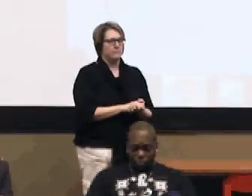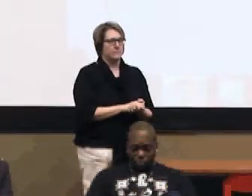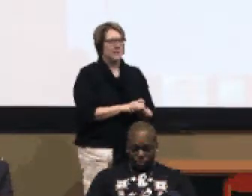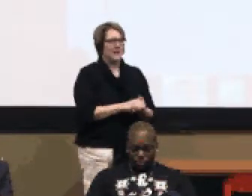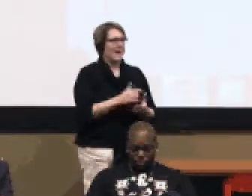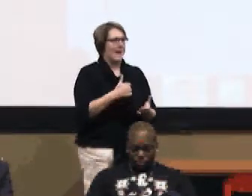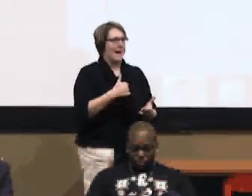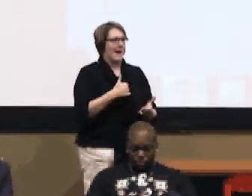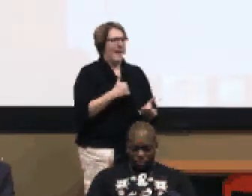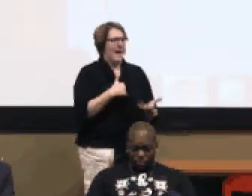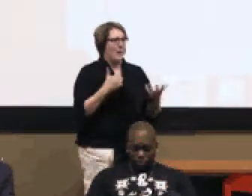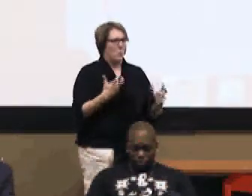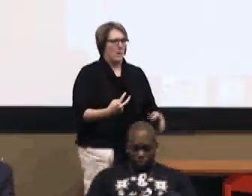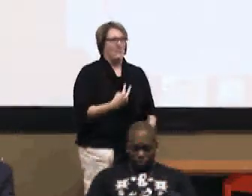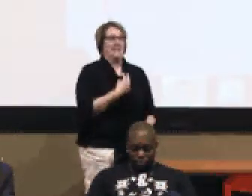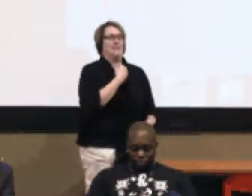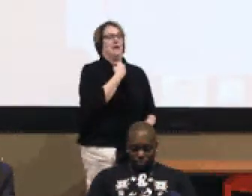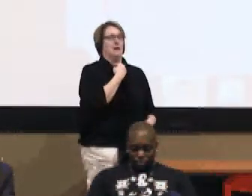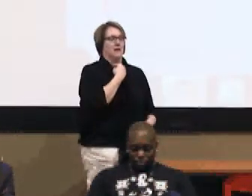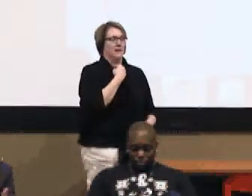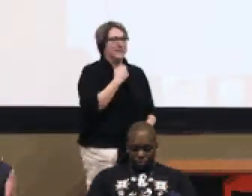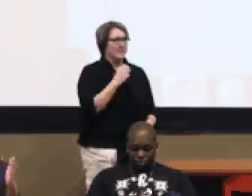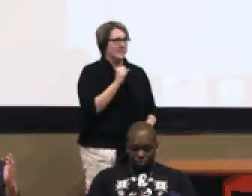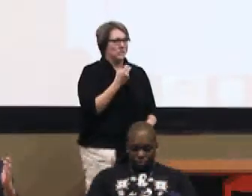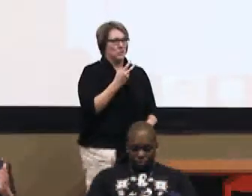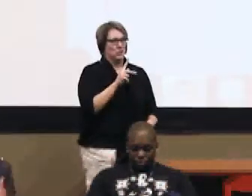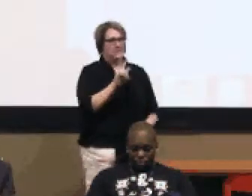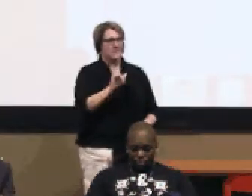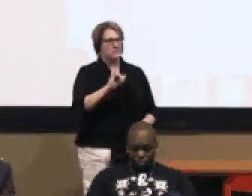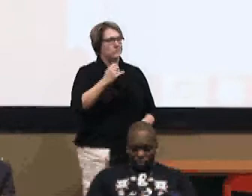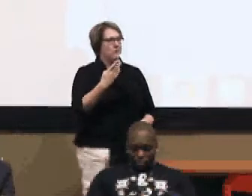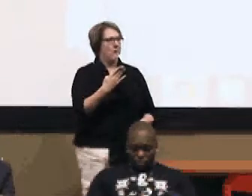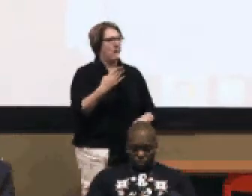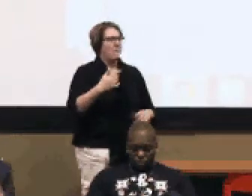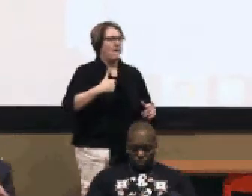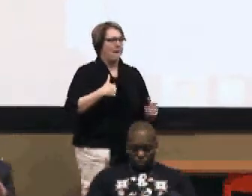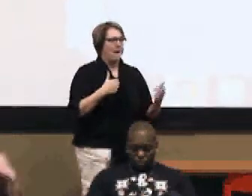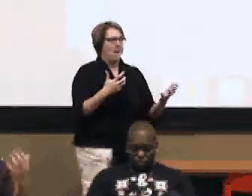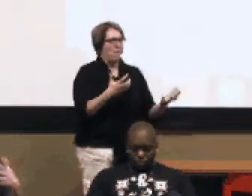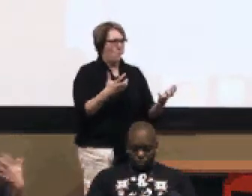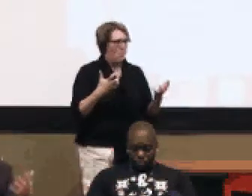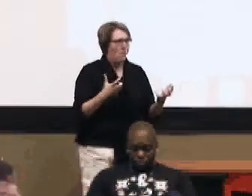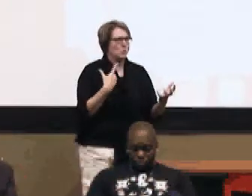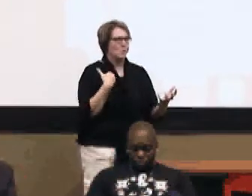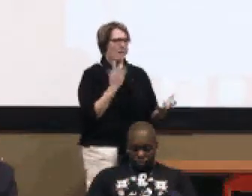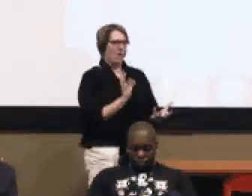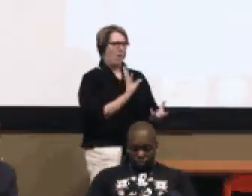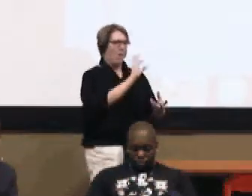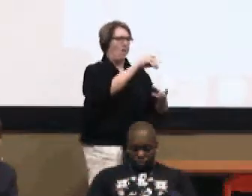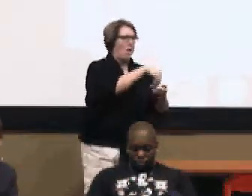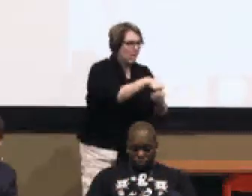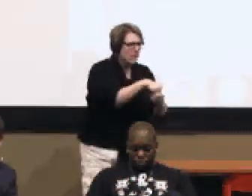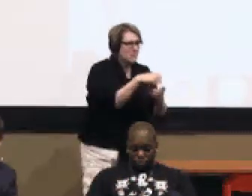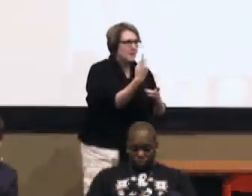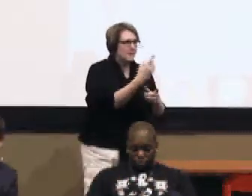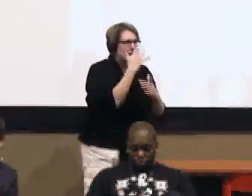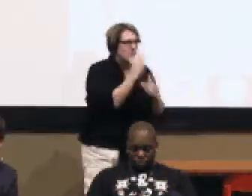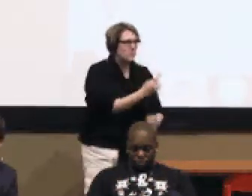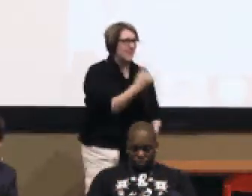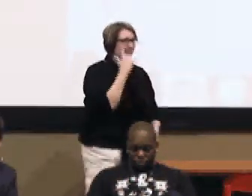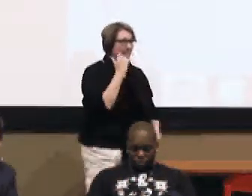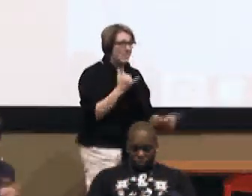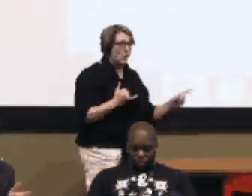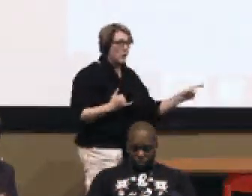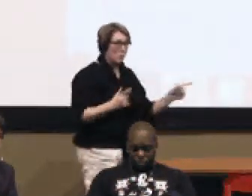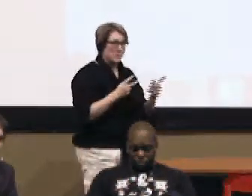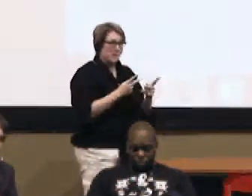I don't want to be stuck in this shitty job. I want to be a part of something interesting. For me, California was